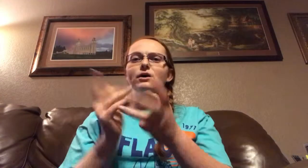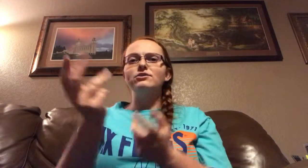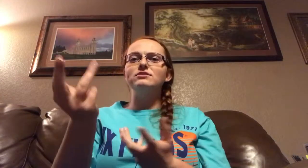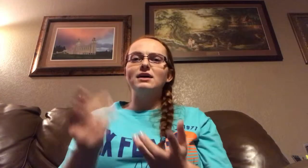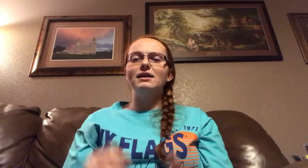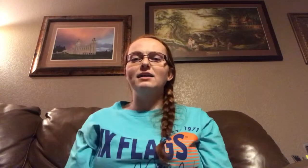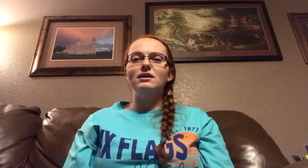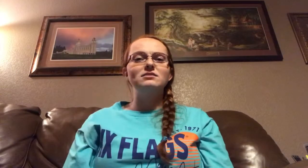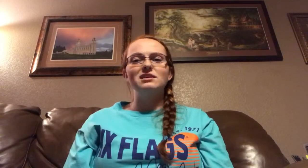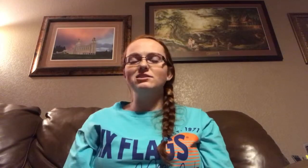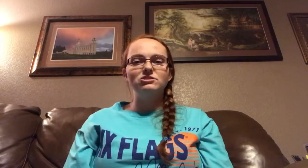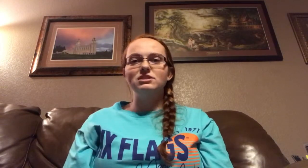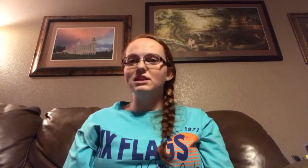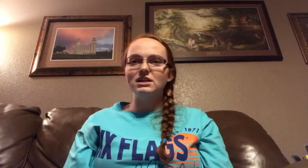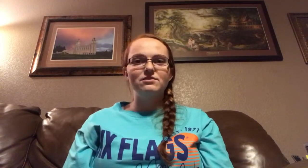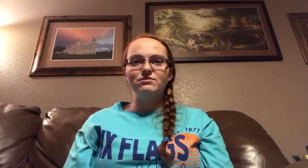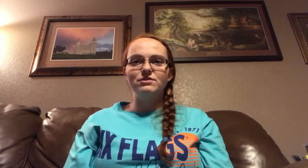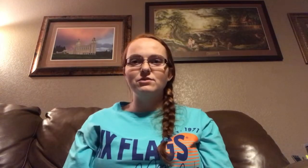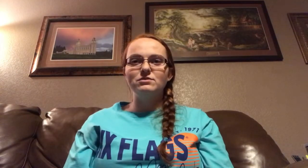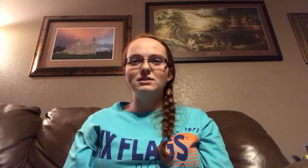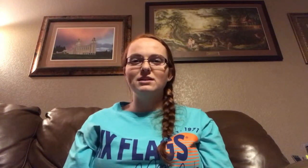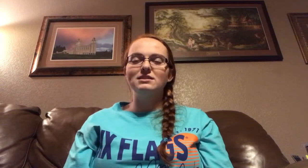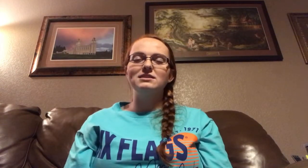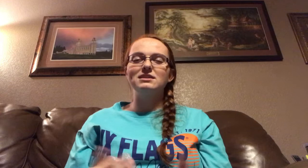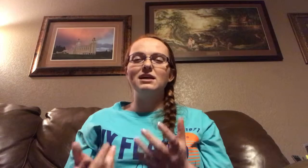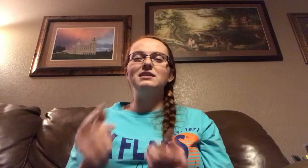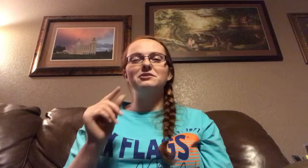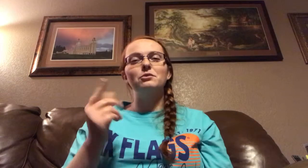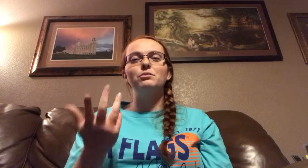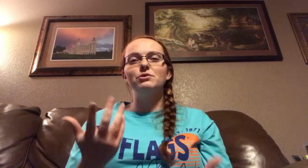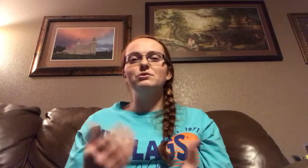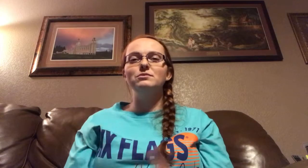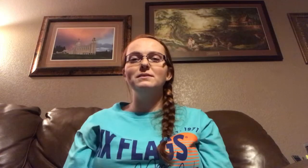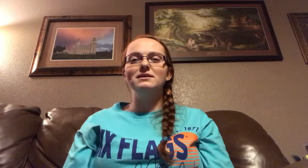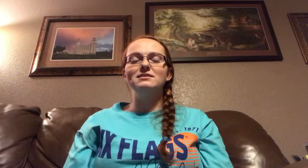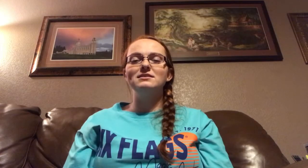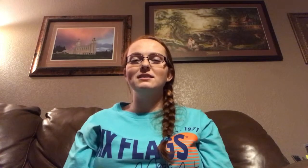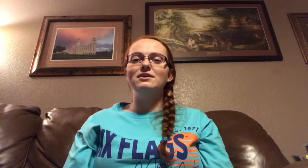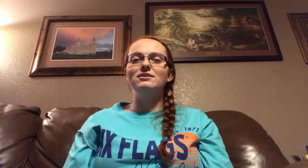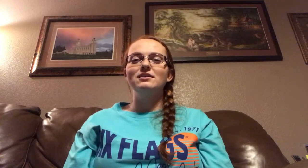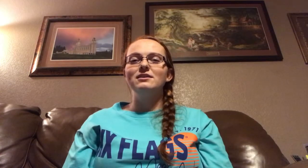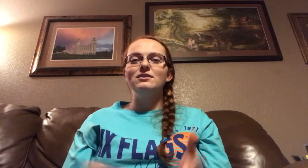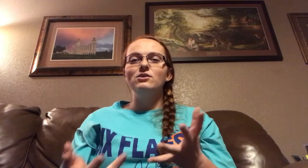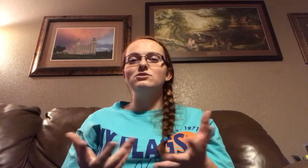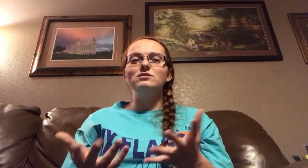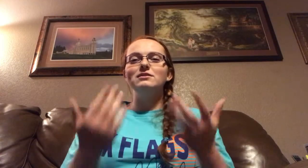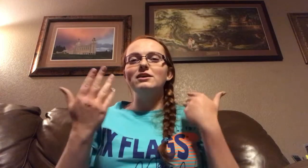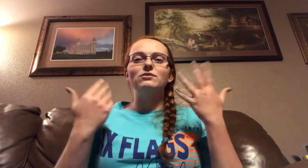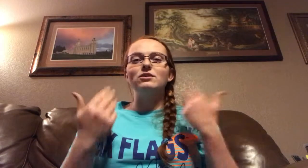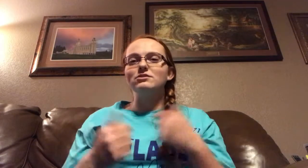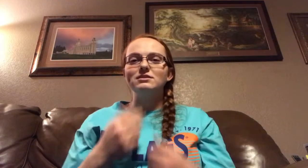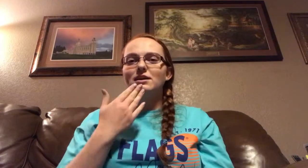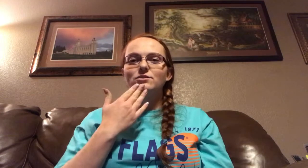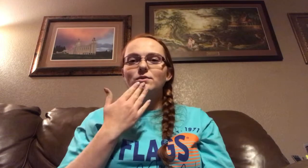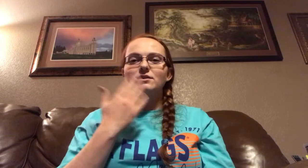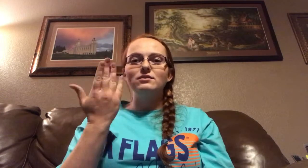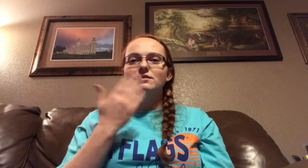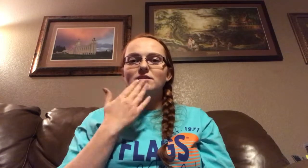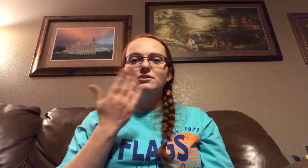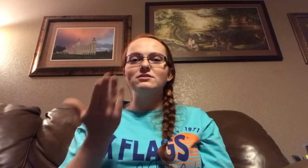you're signing. It's like they'll just get confused, and it's a little rude because it's like they don't understand what you're